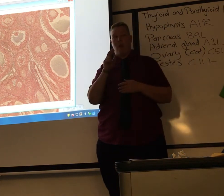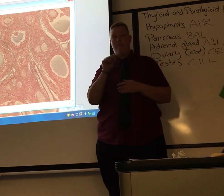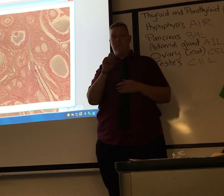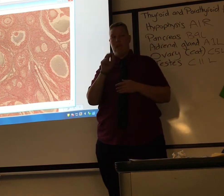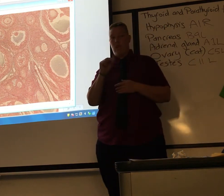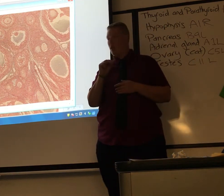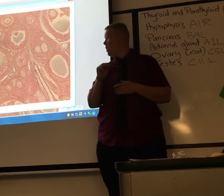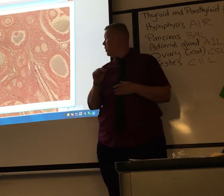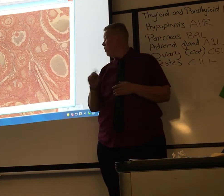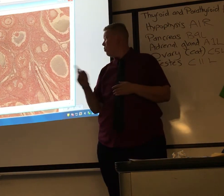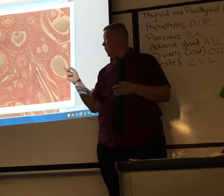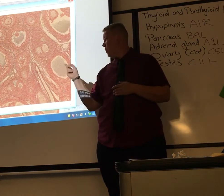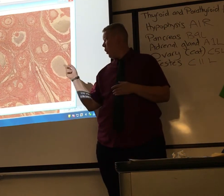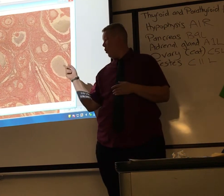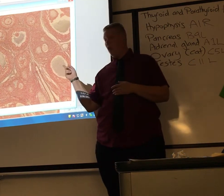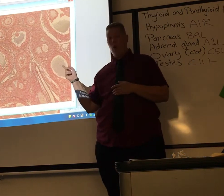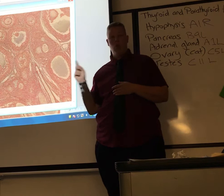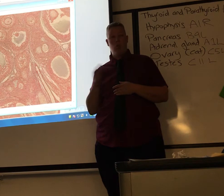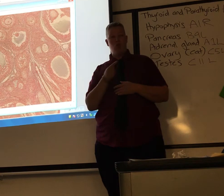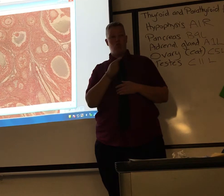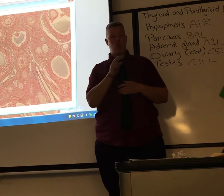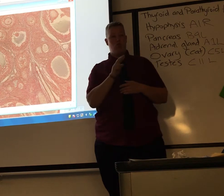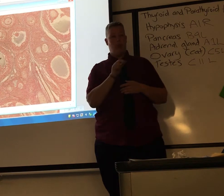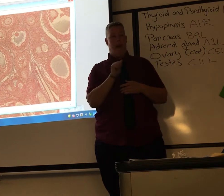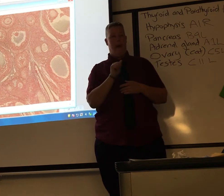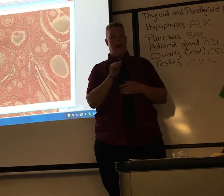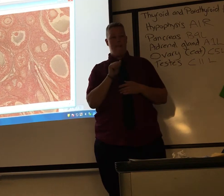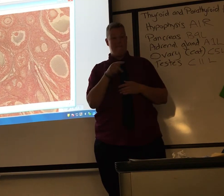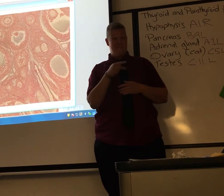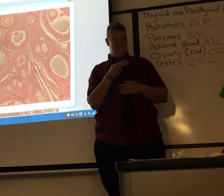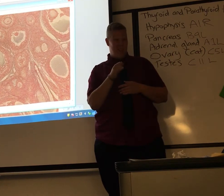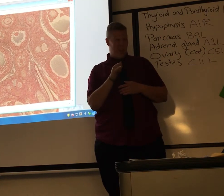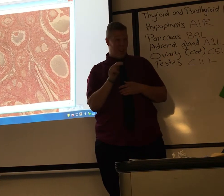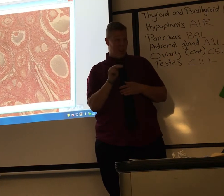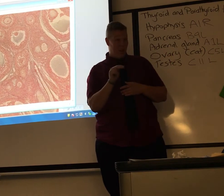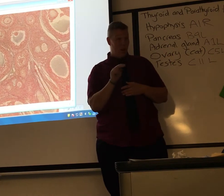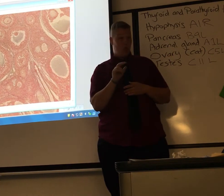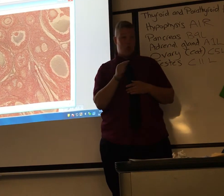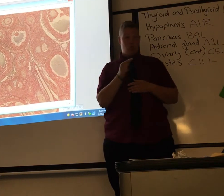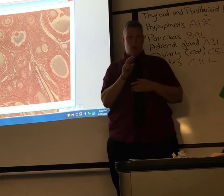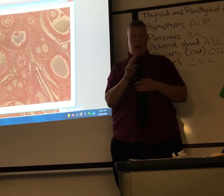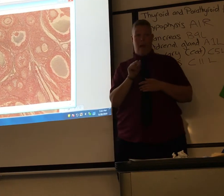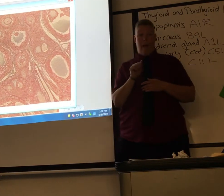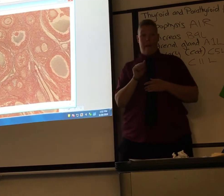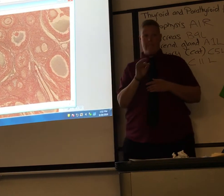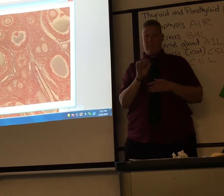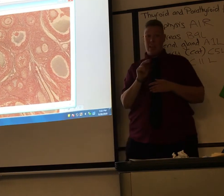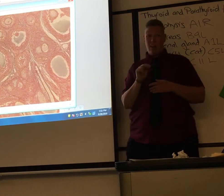Right there. Okay, there's the moon-shaped antrum. Okay, so if that's Graphian, what is this one and this one?